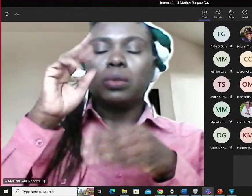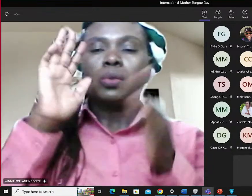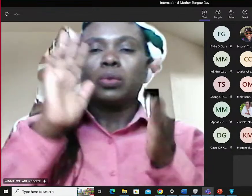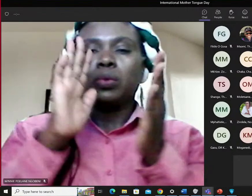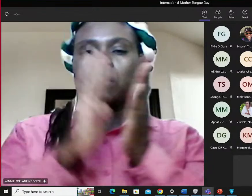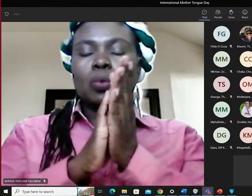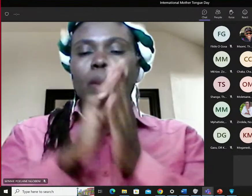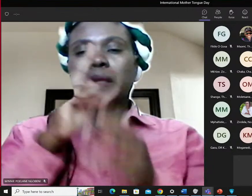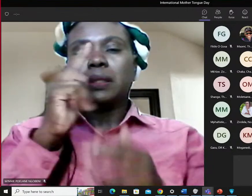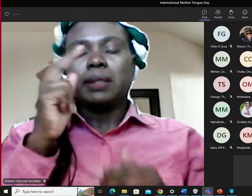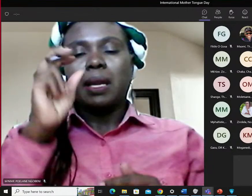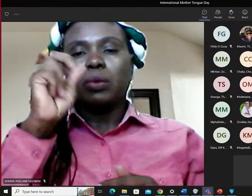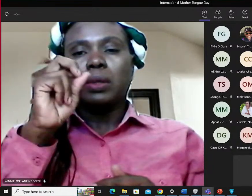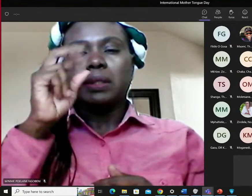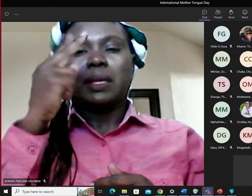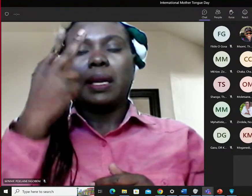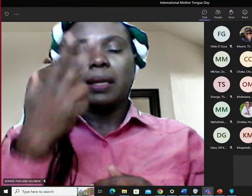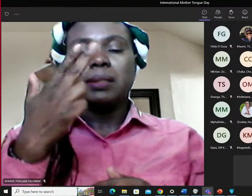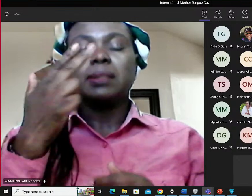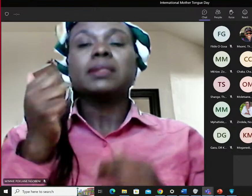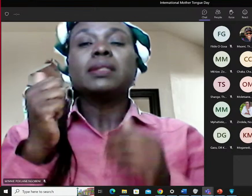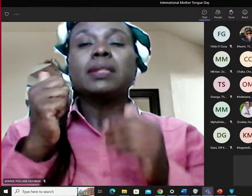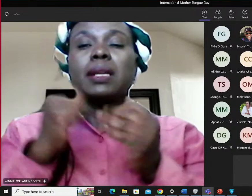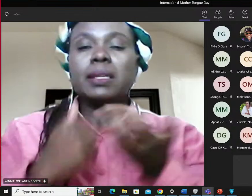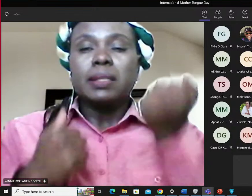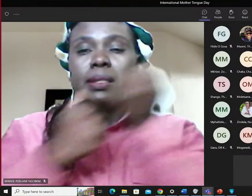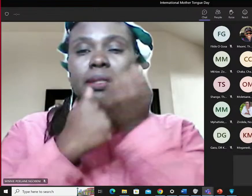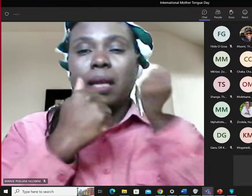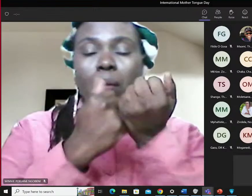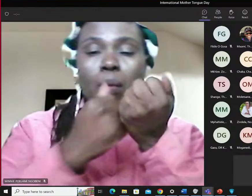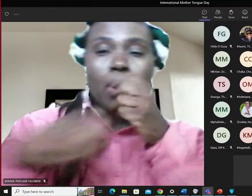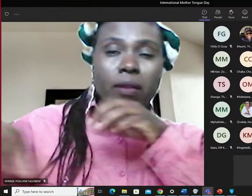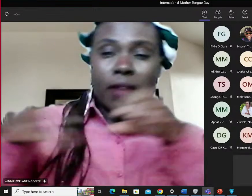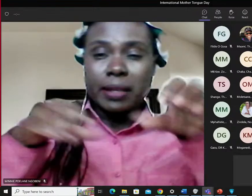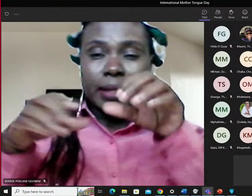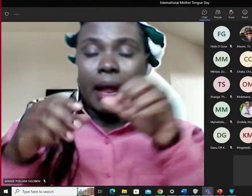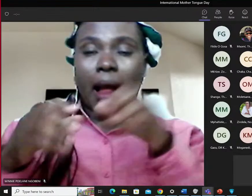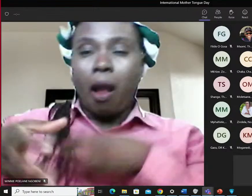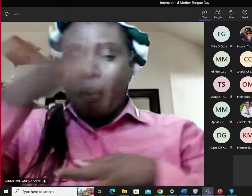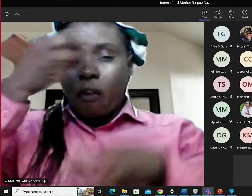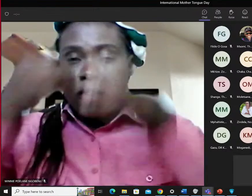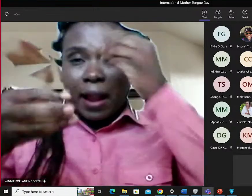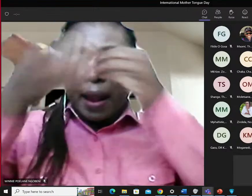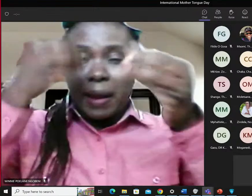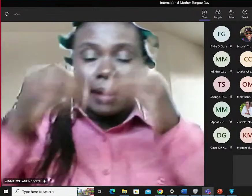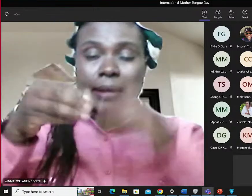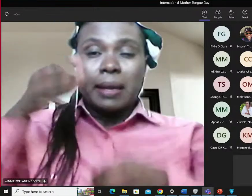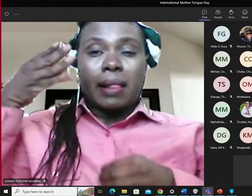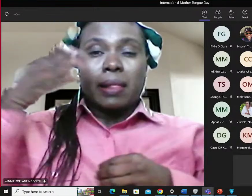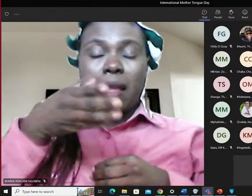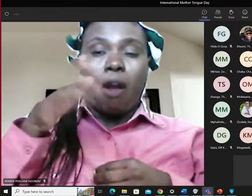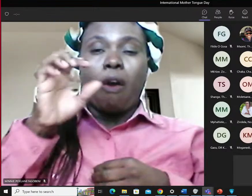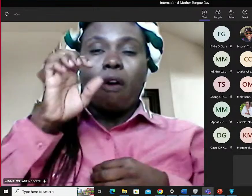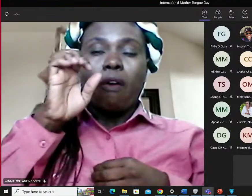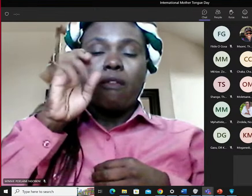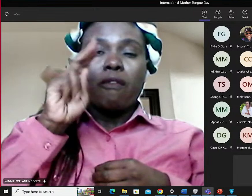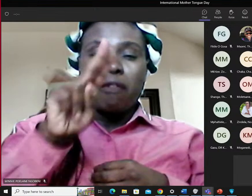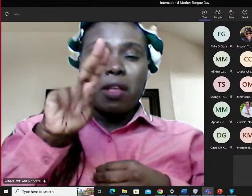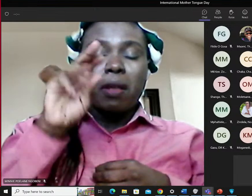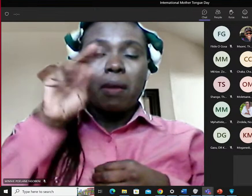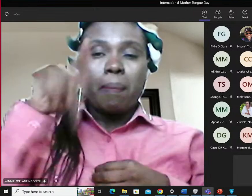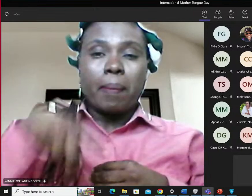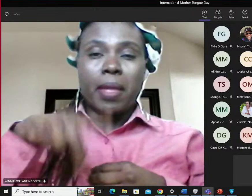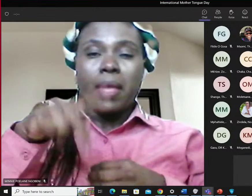to the Department of Tuition Support Facilitation of Learning within the portfolio of VP,